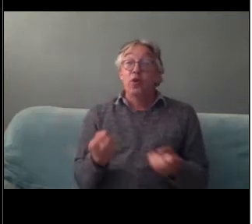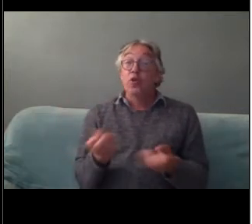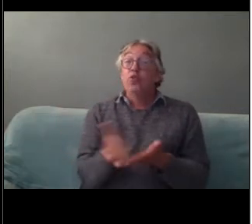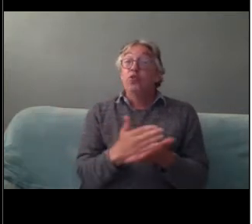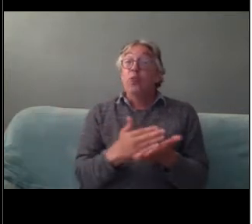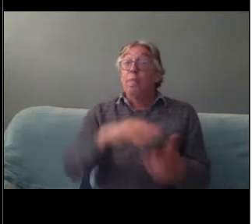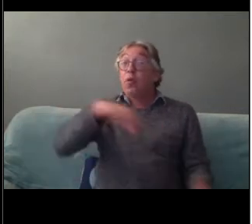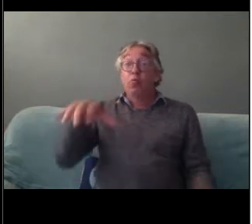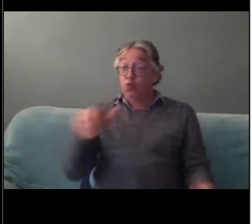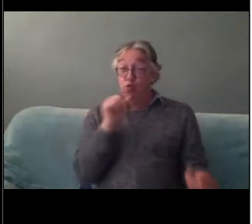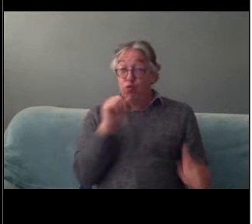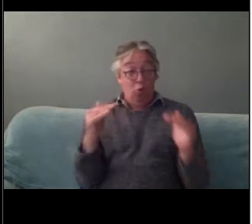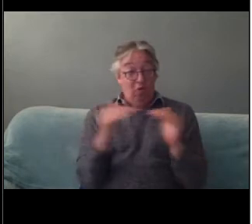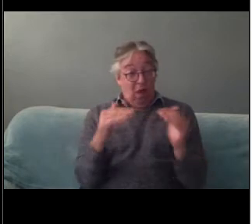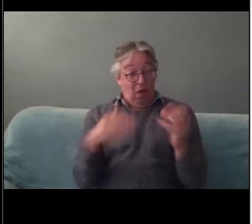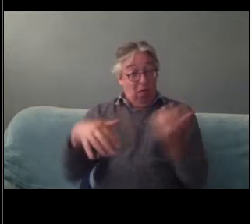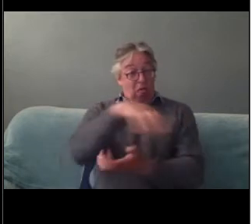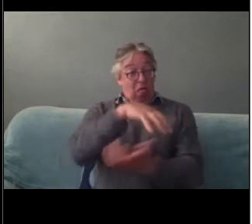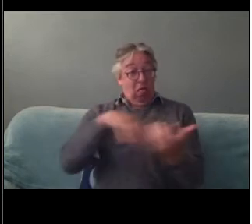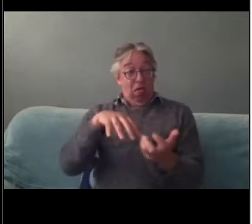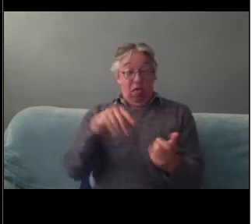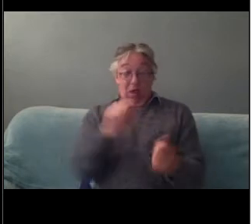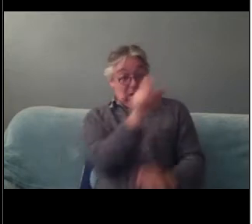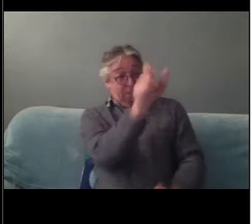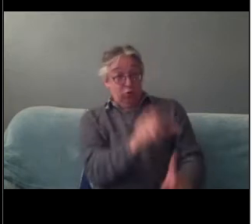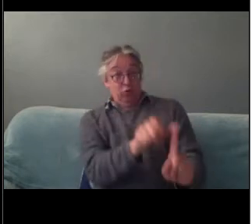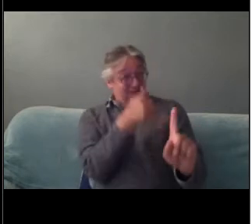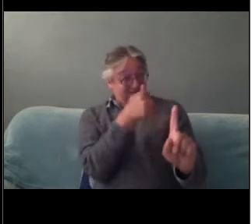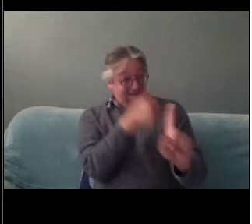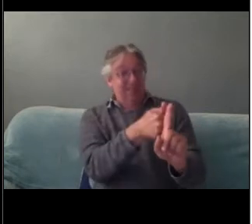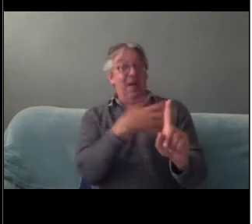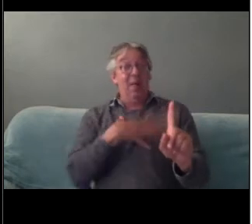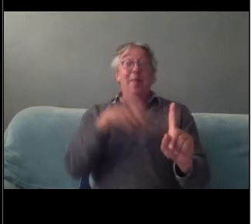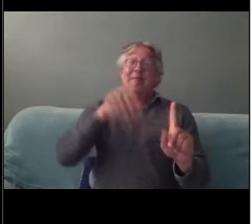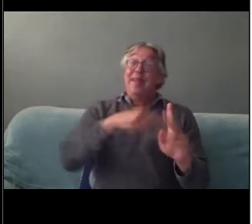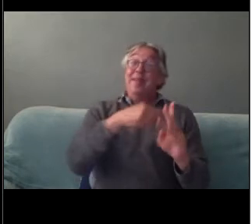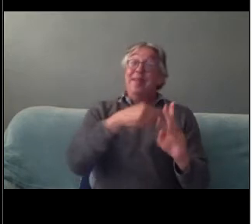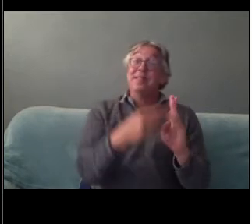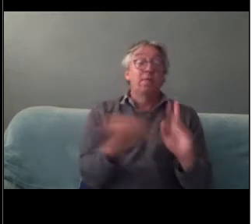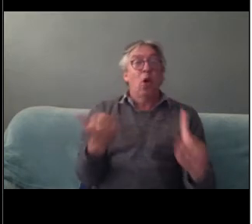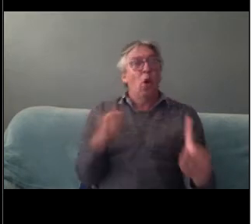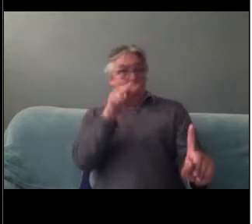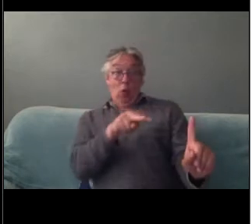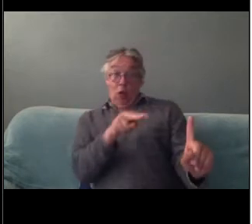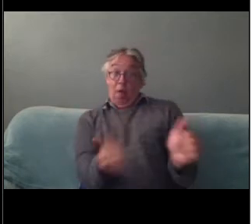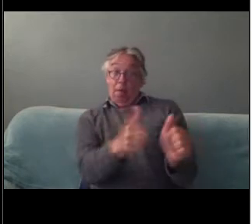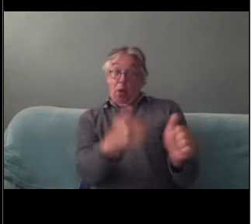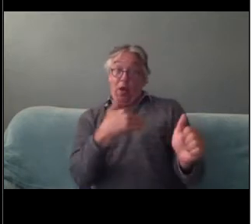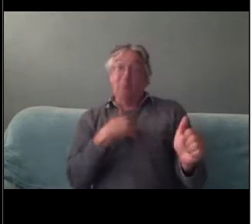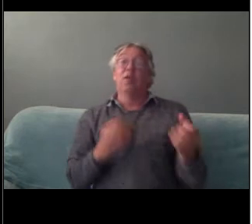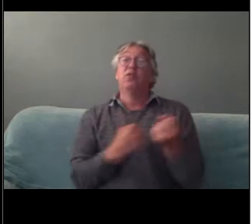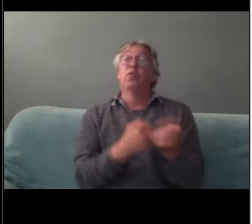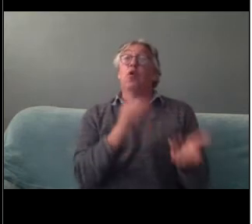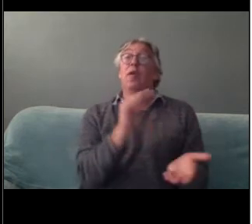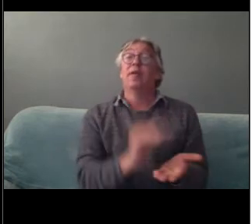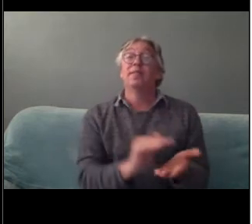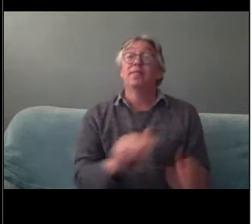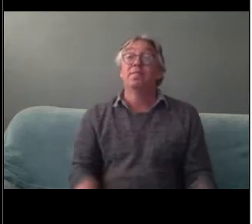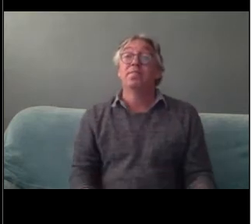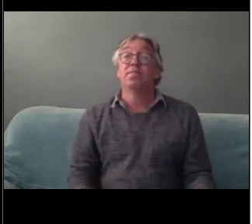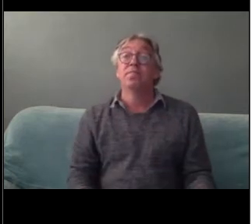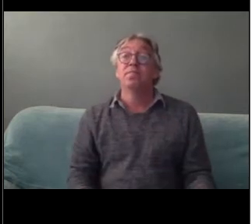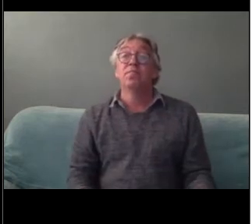mix those things. And also under 70% said that the cost of living and having children affect